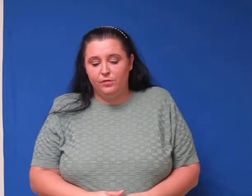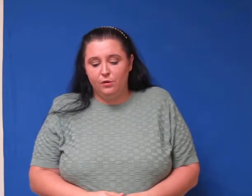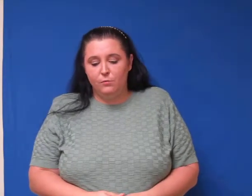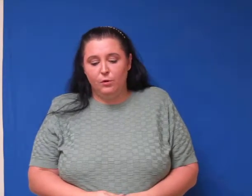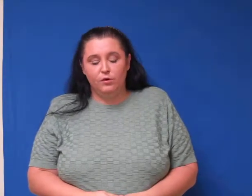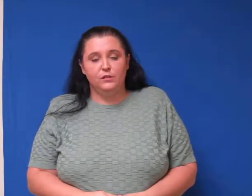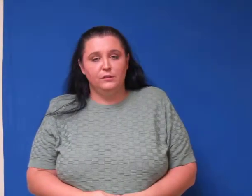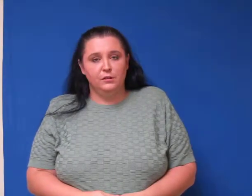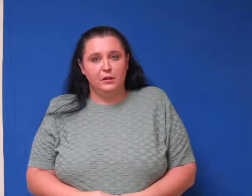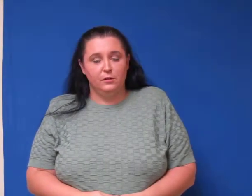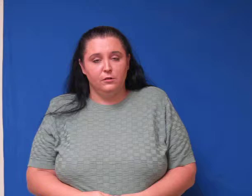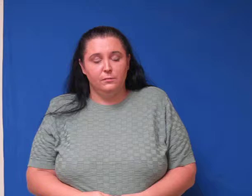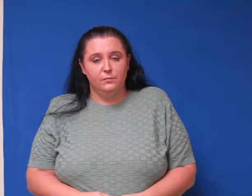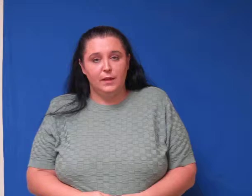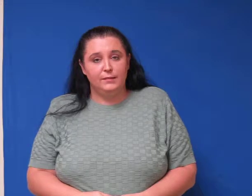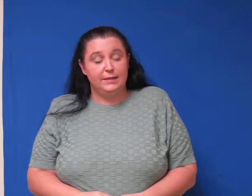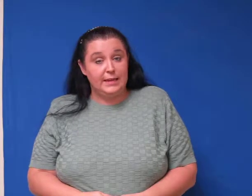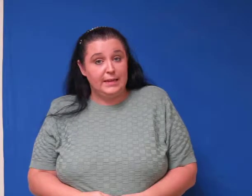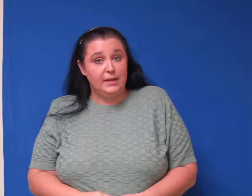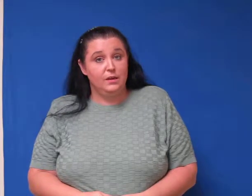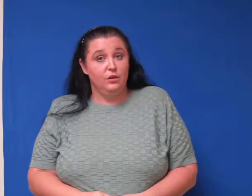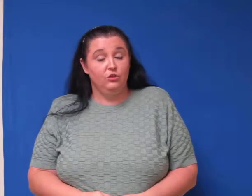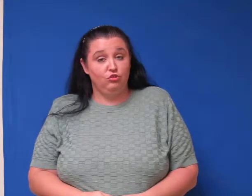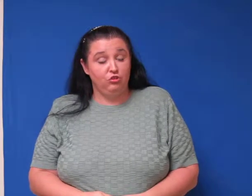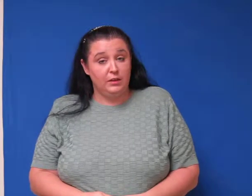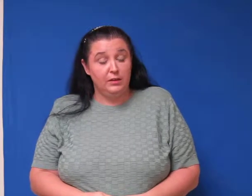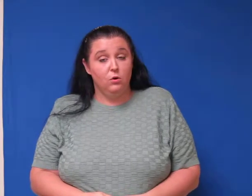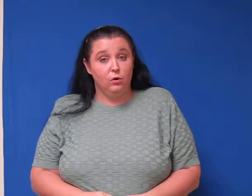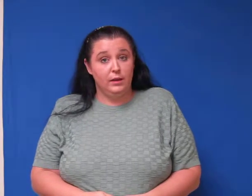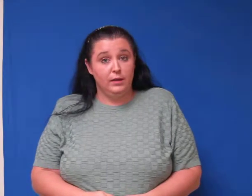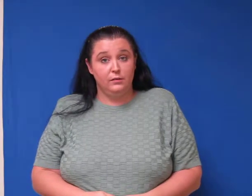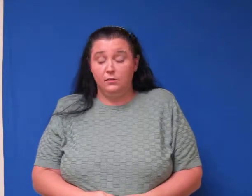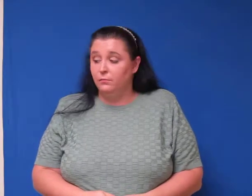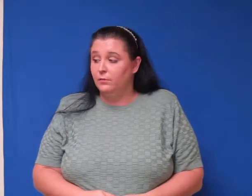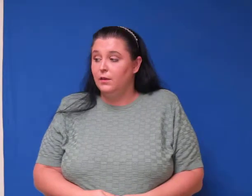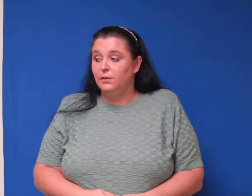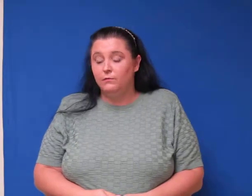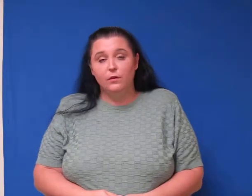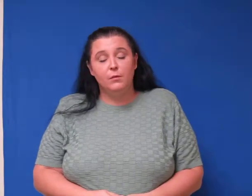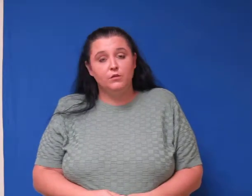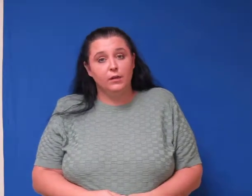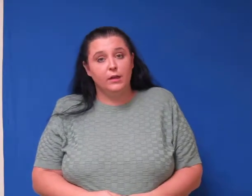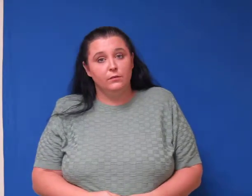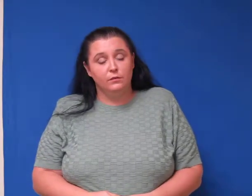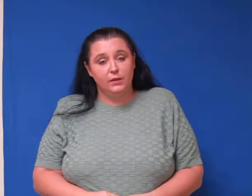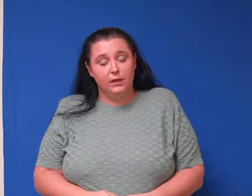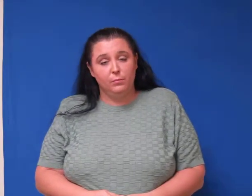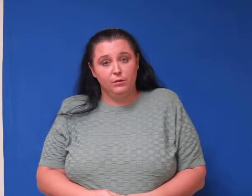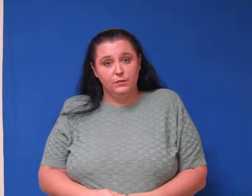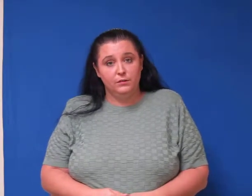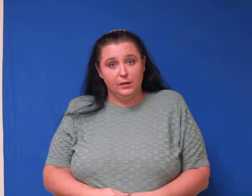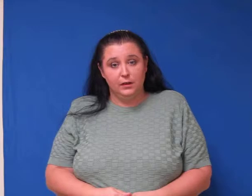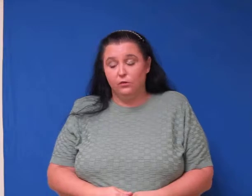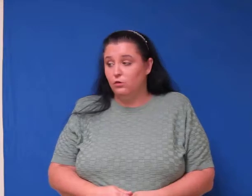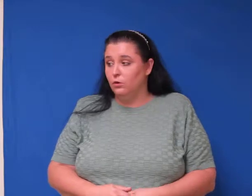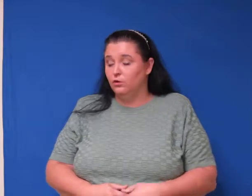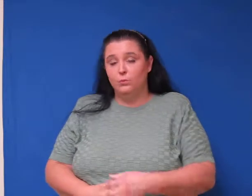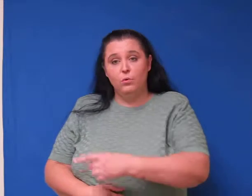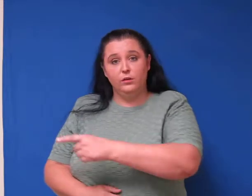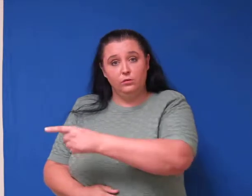Third person singular, that's he, she, or it. Very much like second person singular, you're going to point to